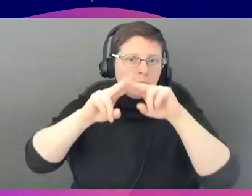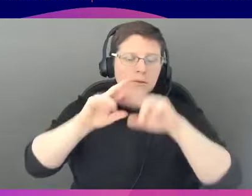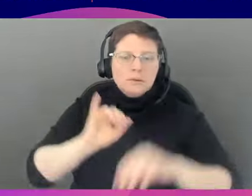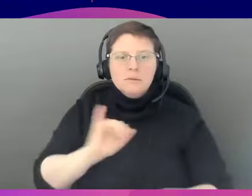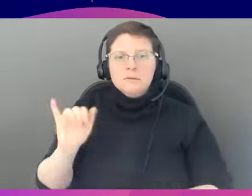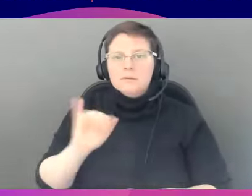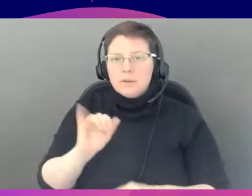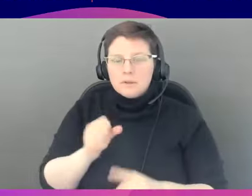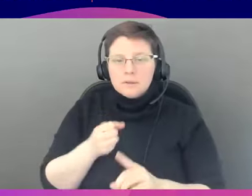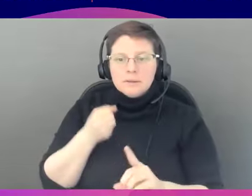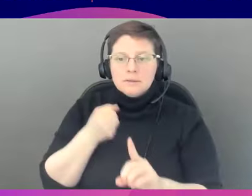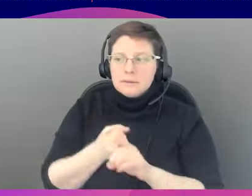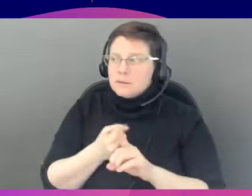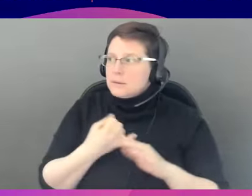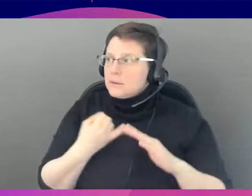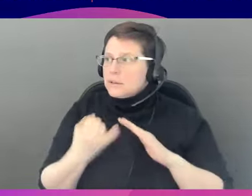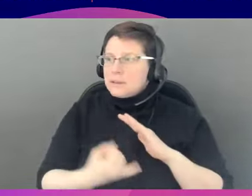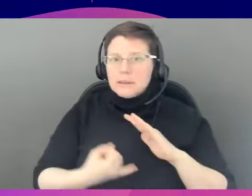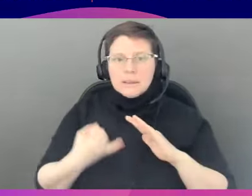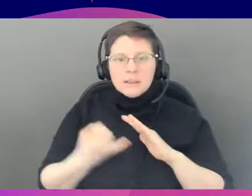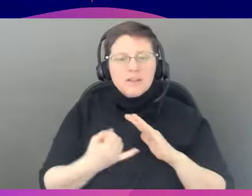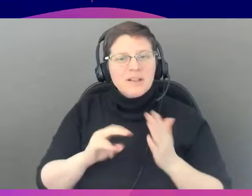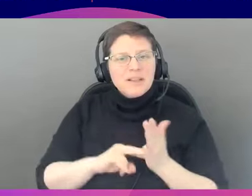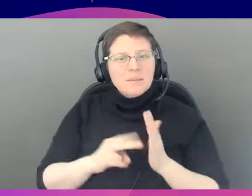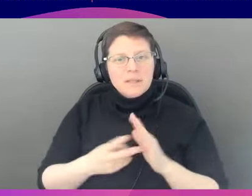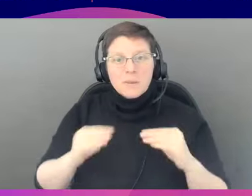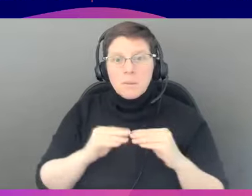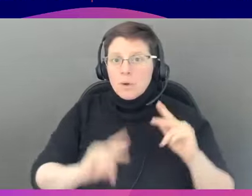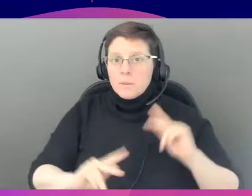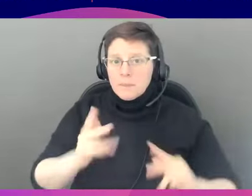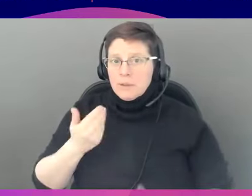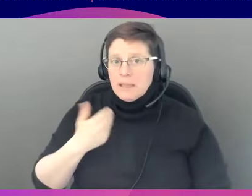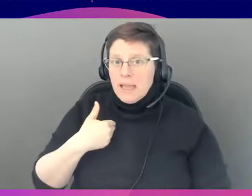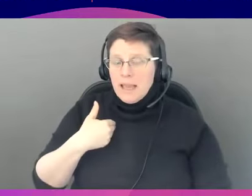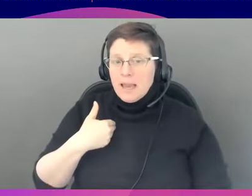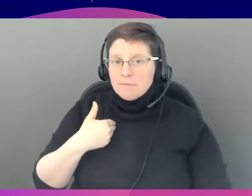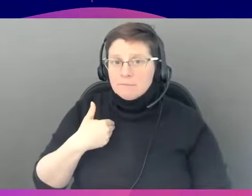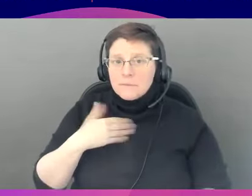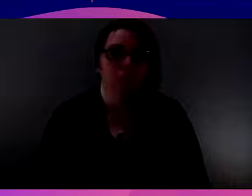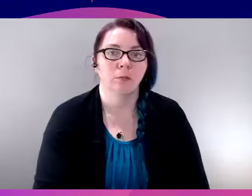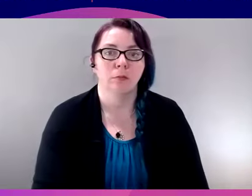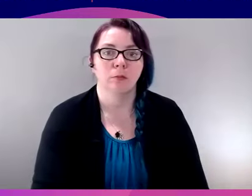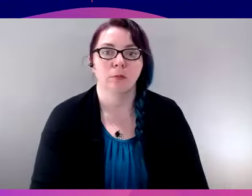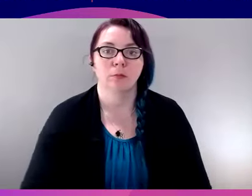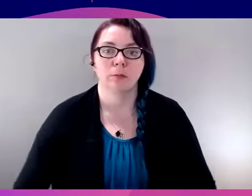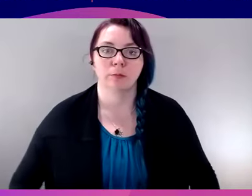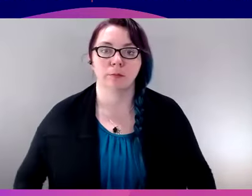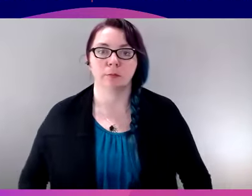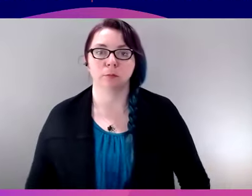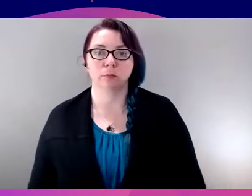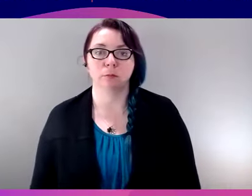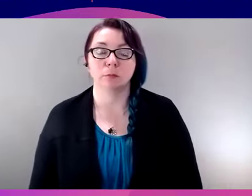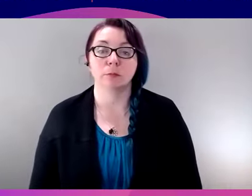social isolation. So this means more people have animals, and survivors of gender-based violence are at a heightened risk